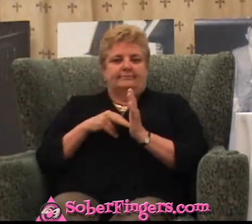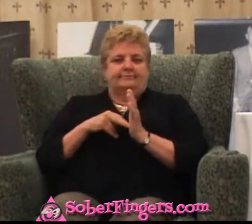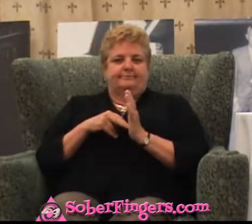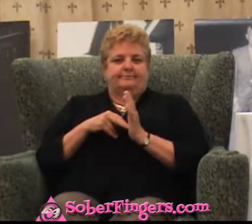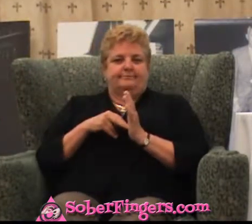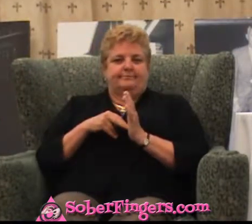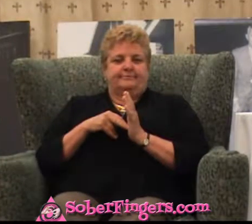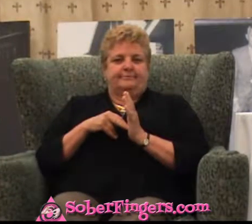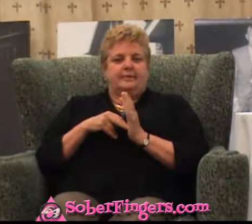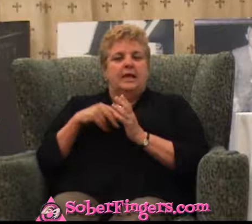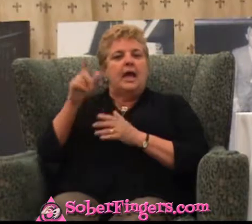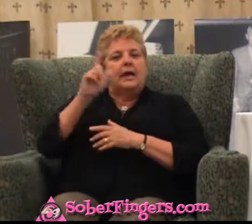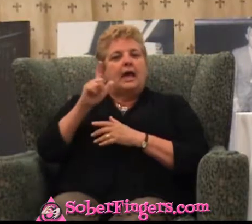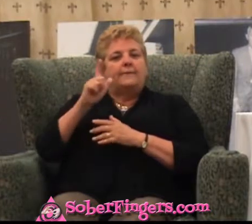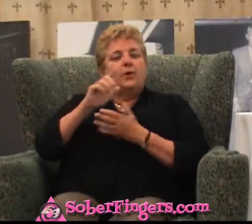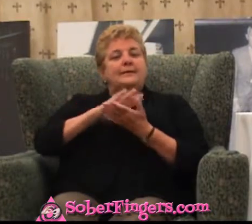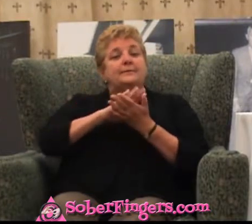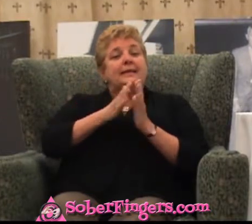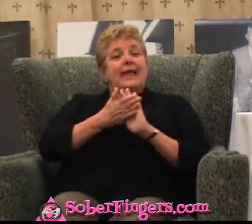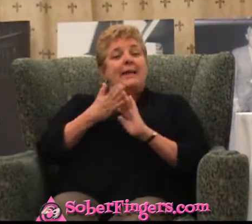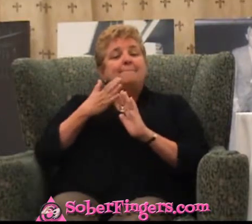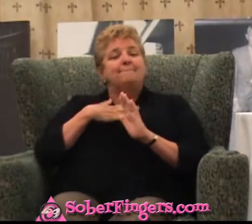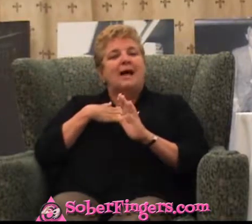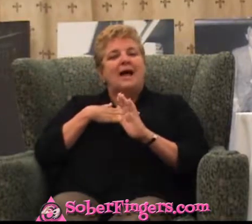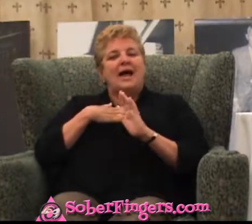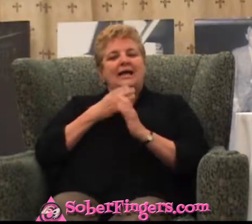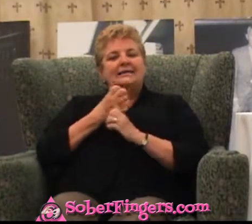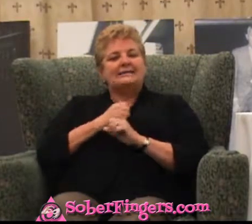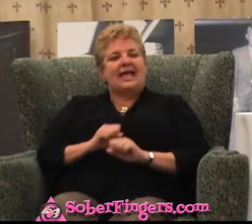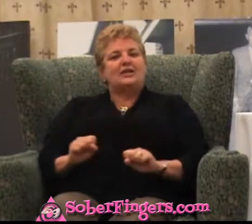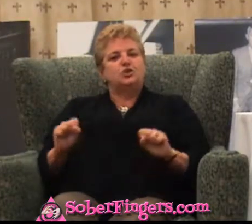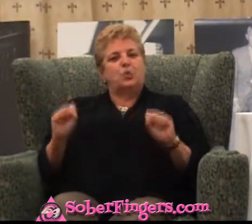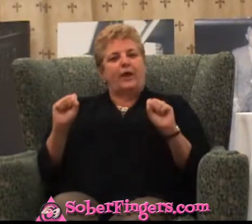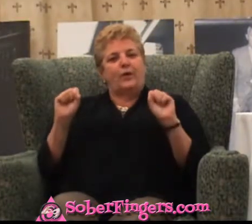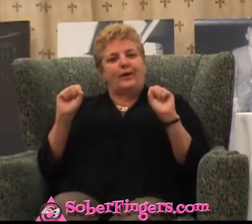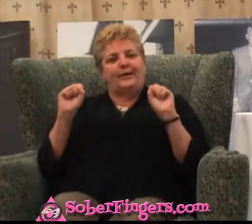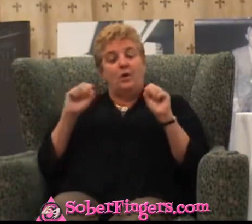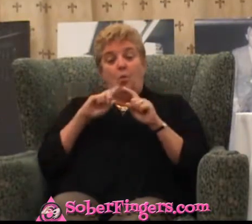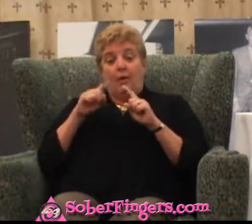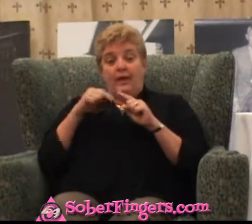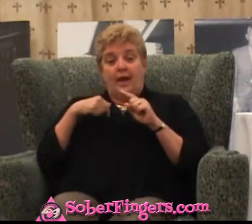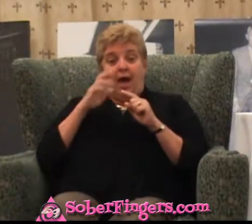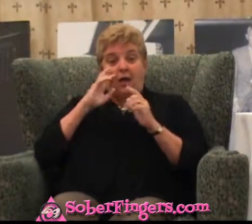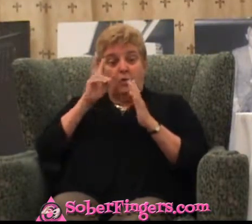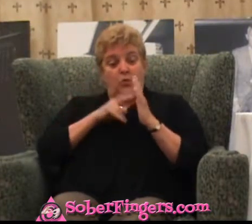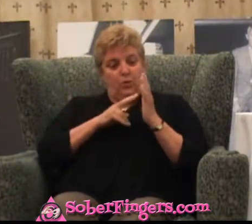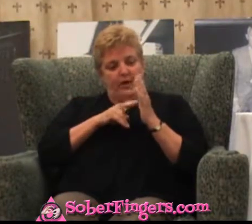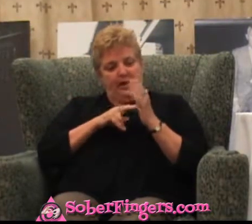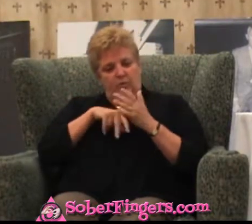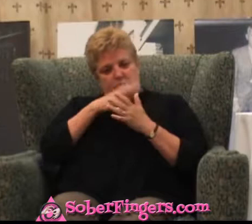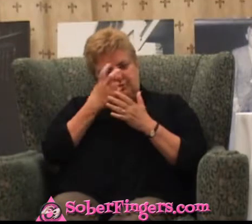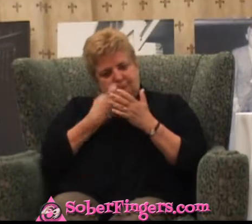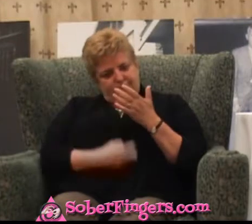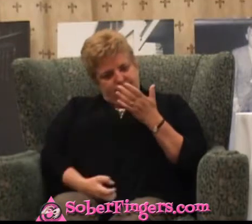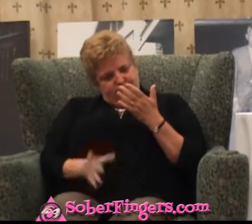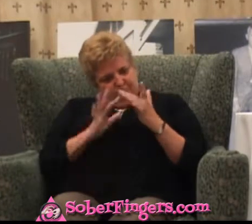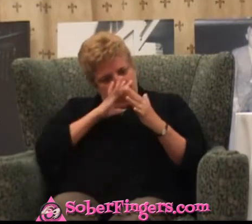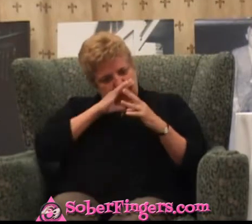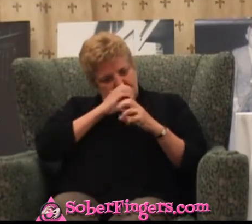Libraries became my sanctuary because when I would read, I would escape. And I was transported